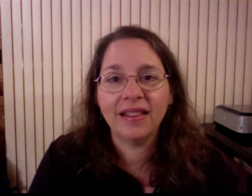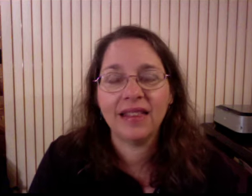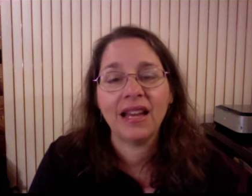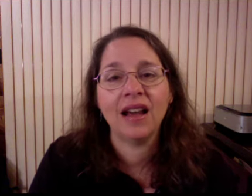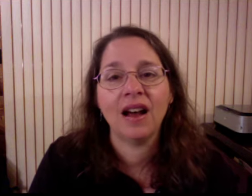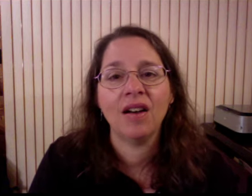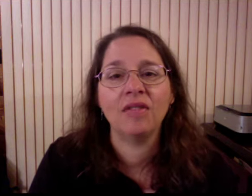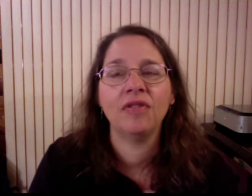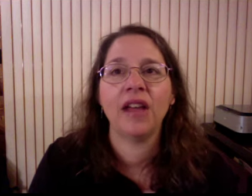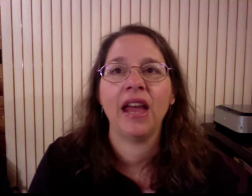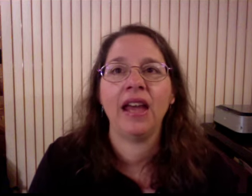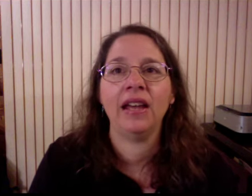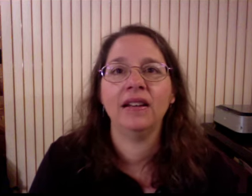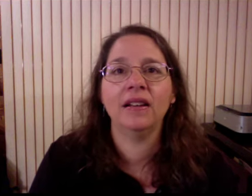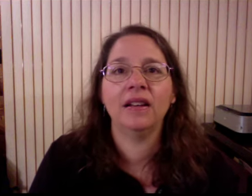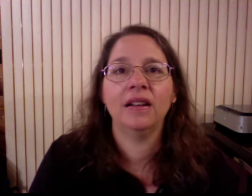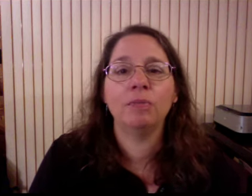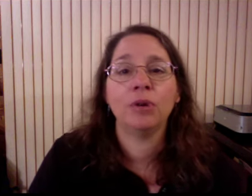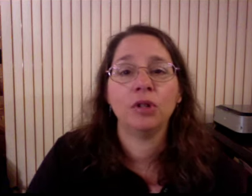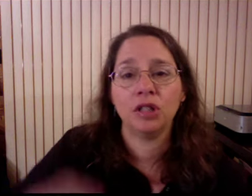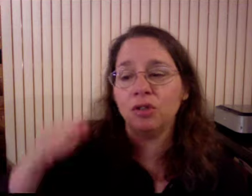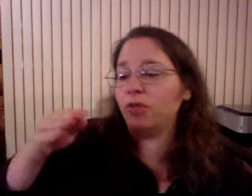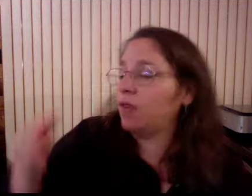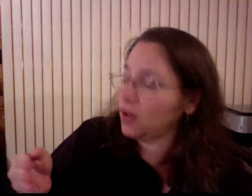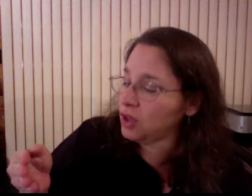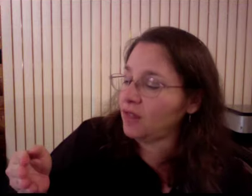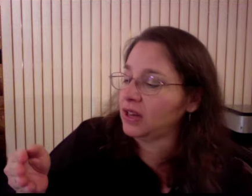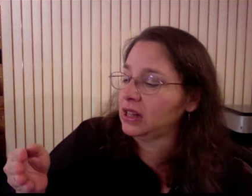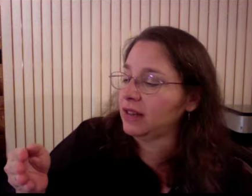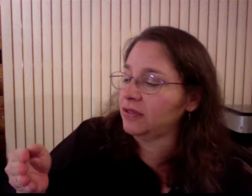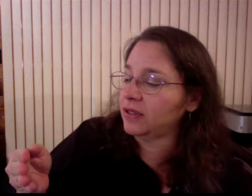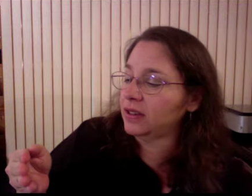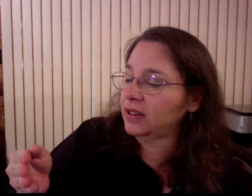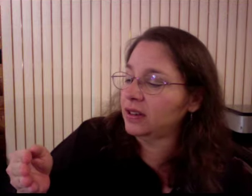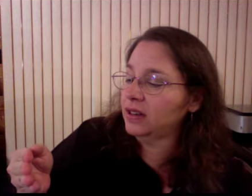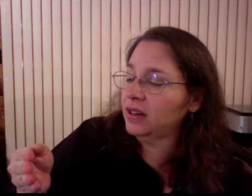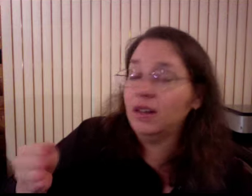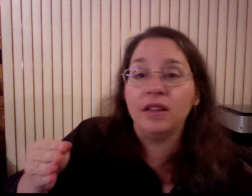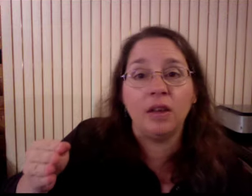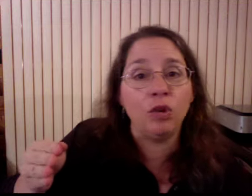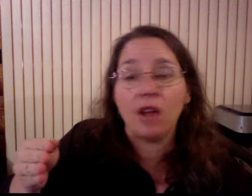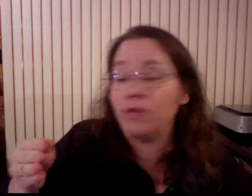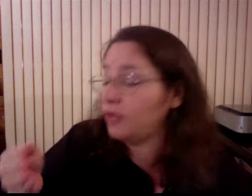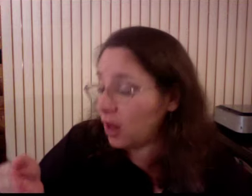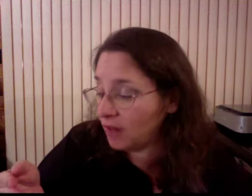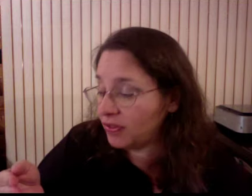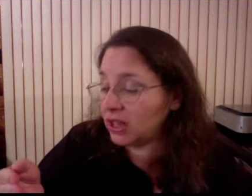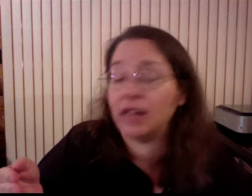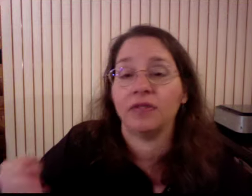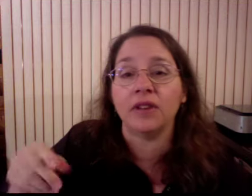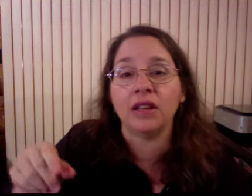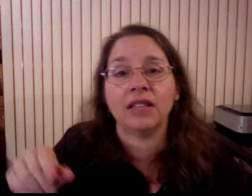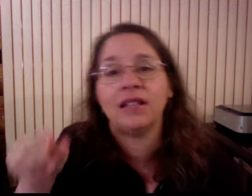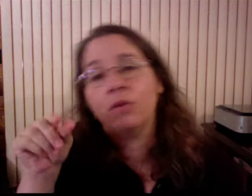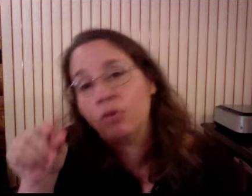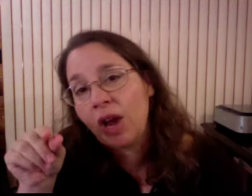Think of a person who falls off a cliff. They would not fall off the cliff unless they were right at